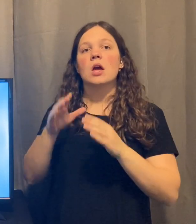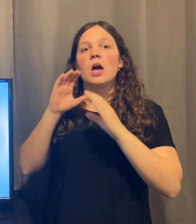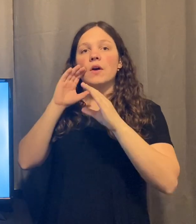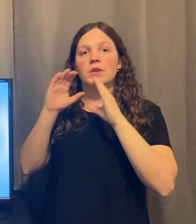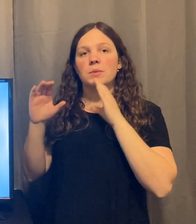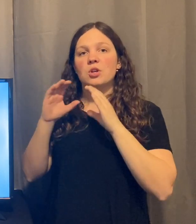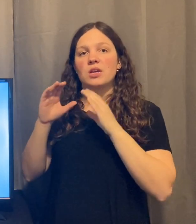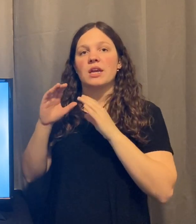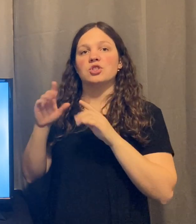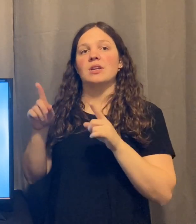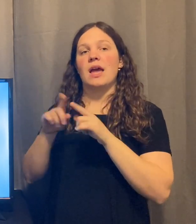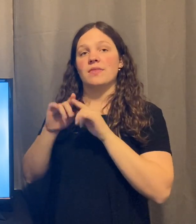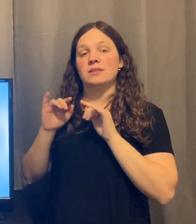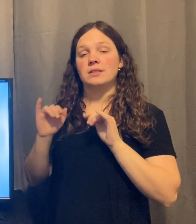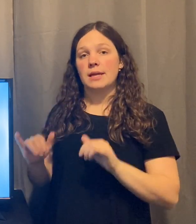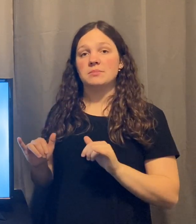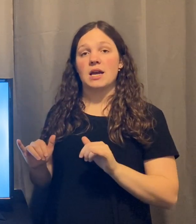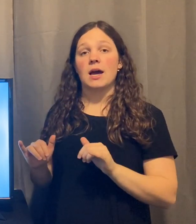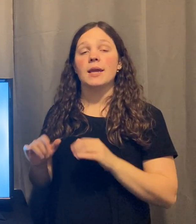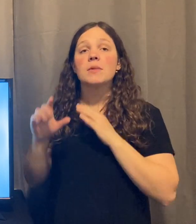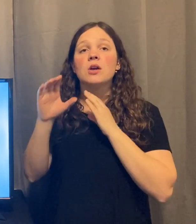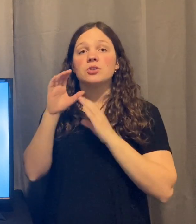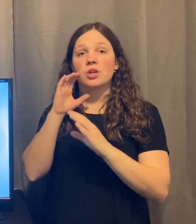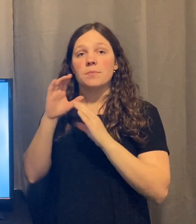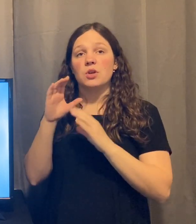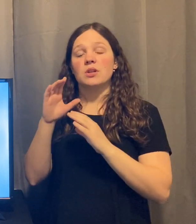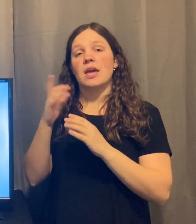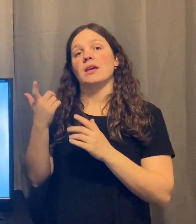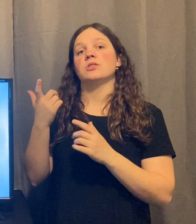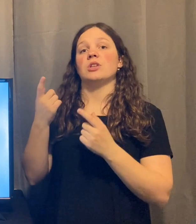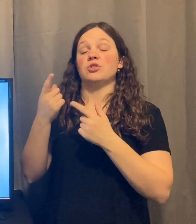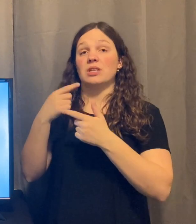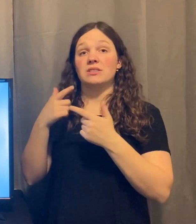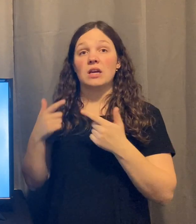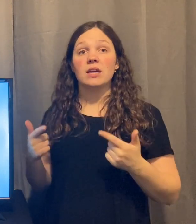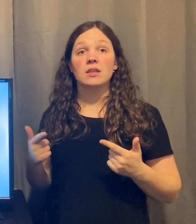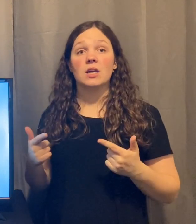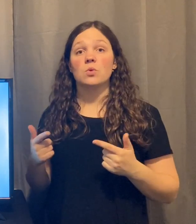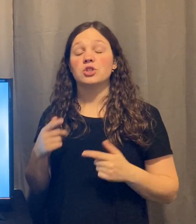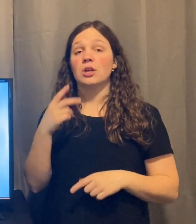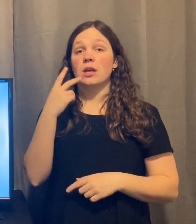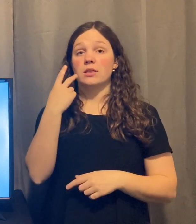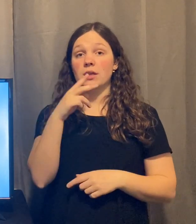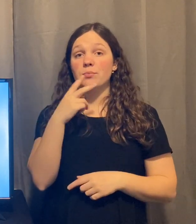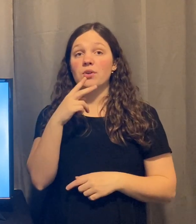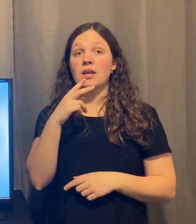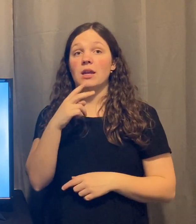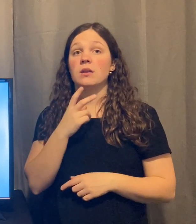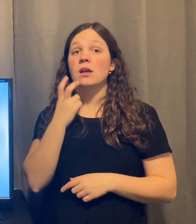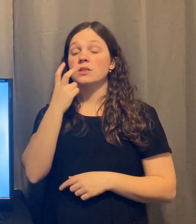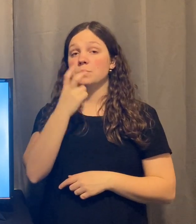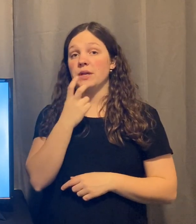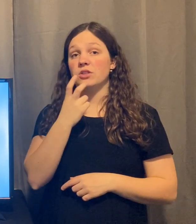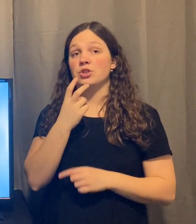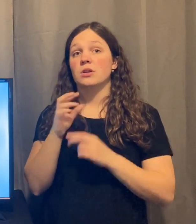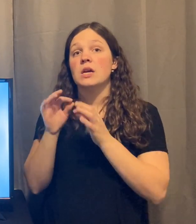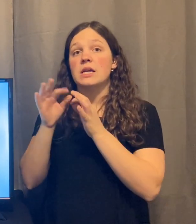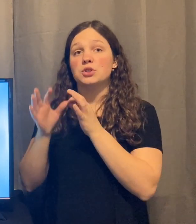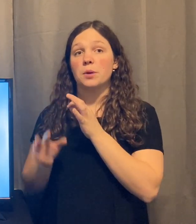of communication at the same time to communicate, such as sign language, lip reading, speech,